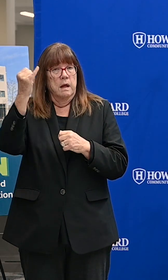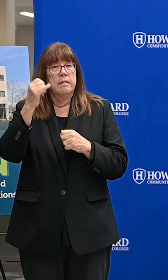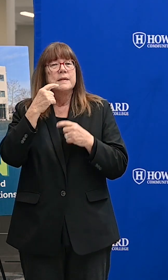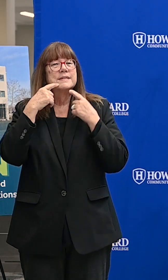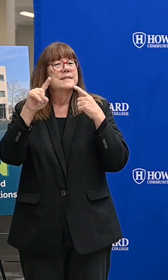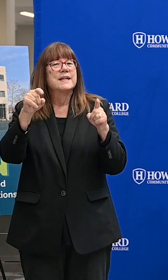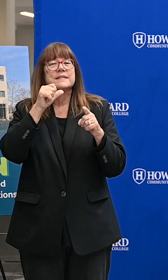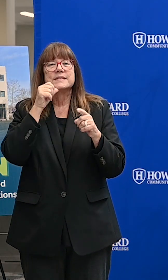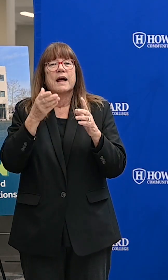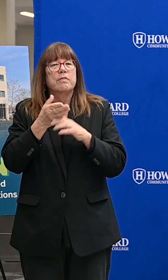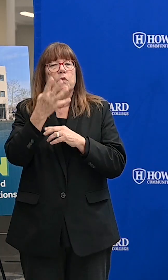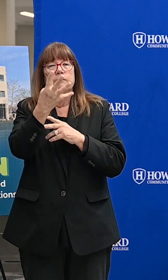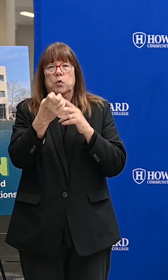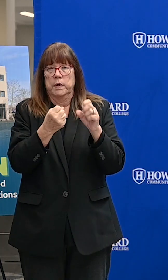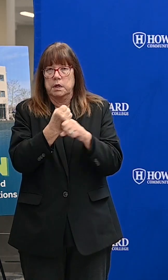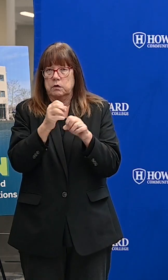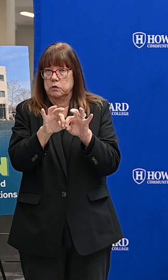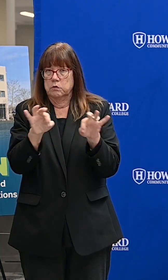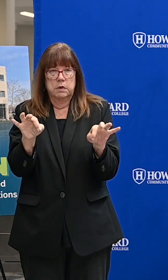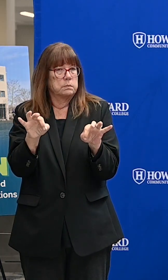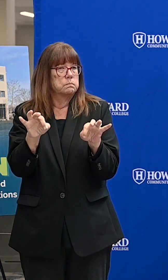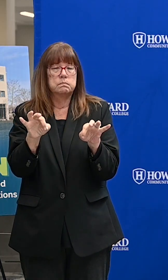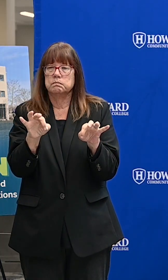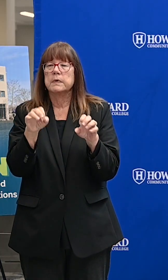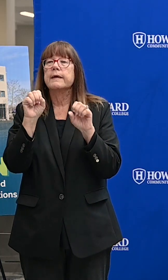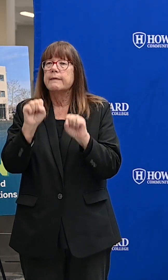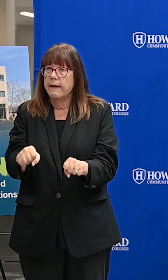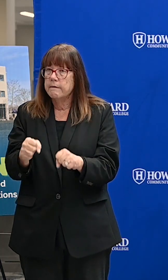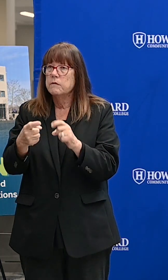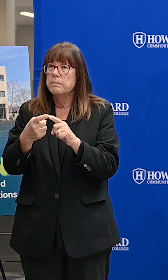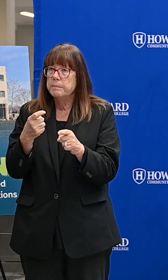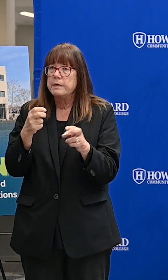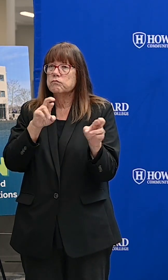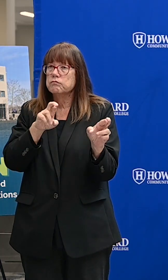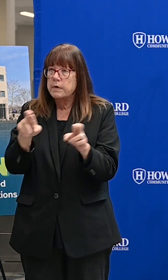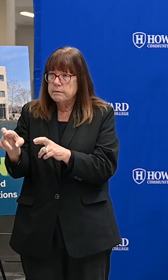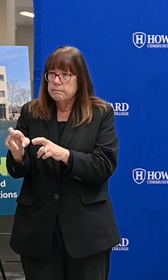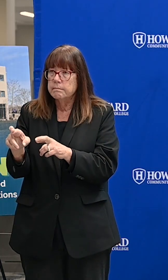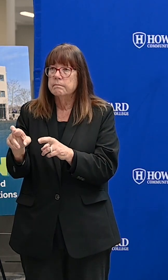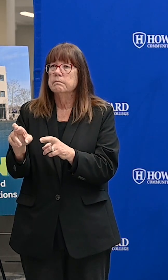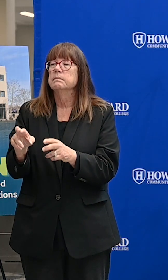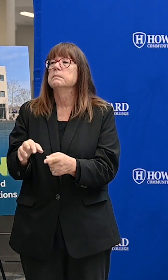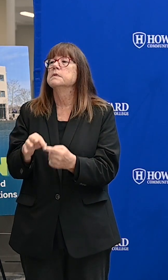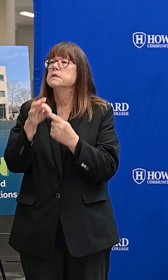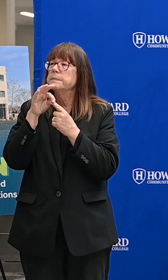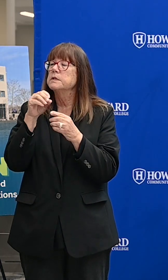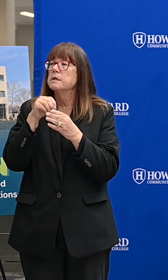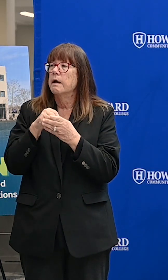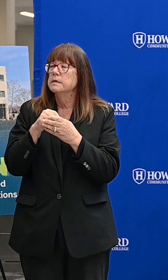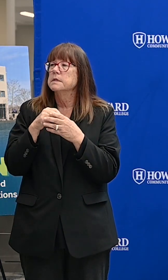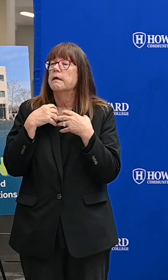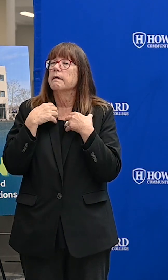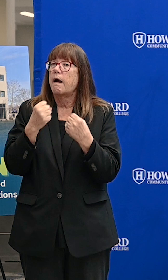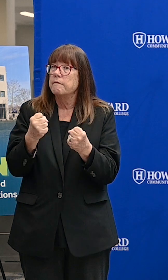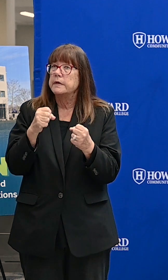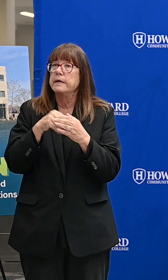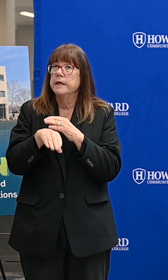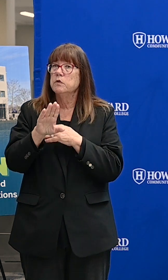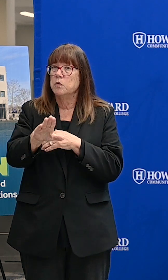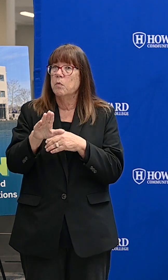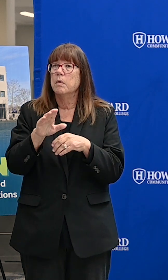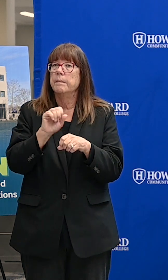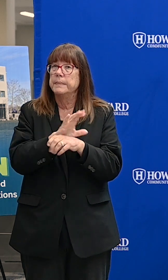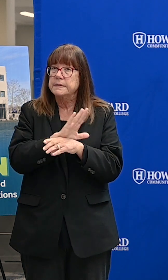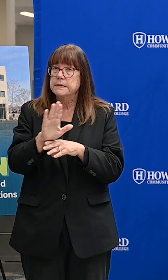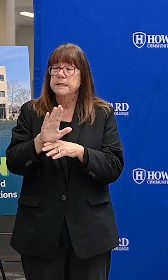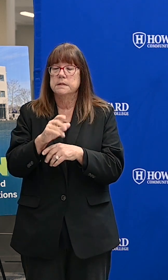a four-year college degree. It can come from being prepared, specialized, and confident in your craft.